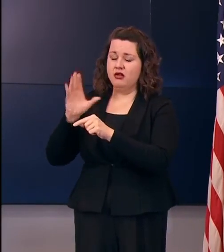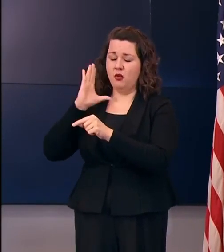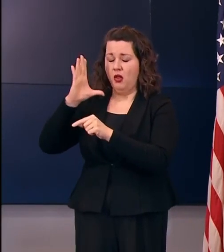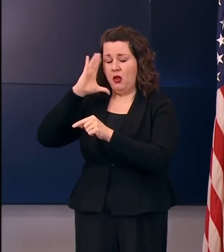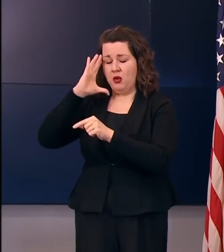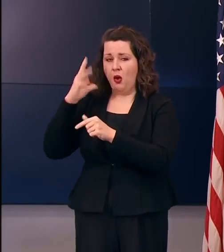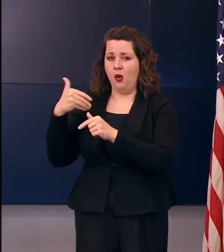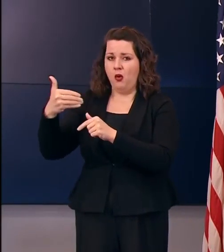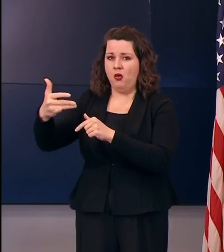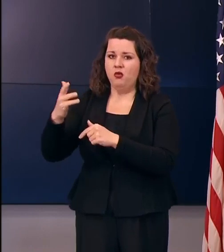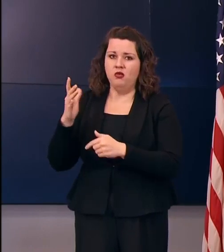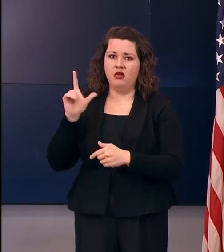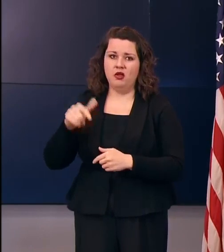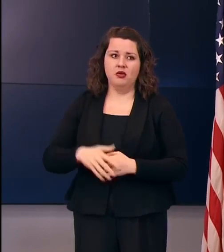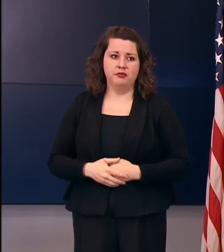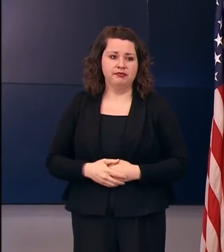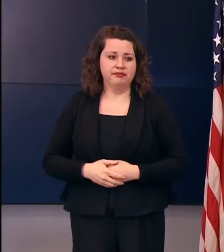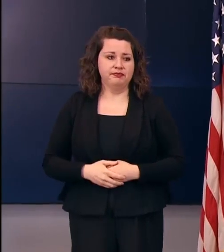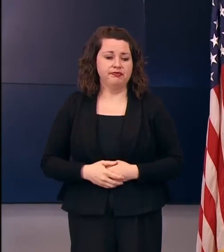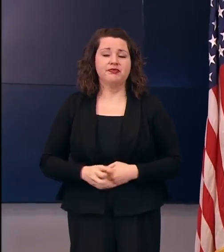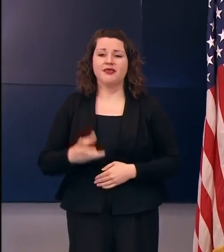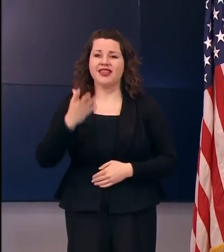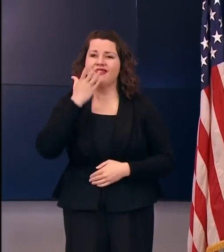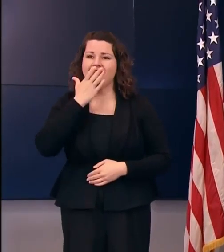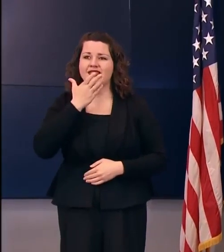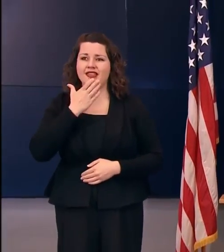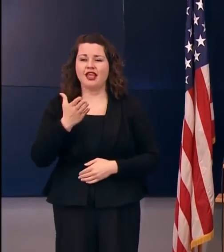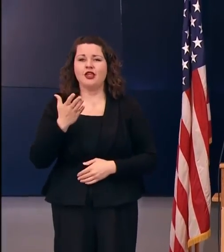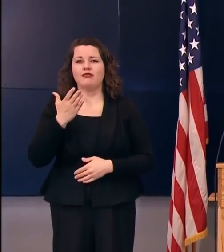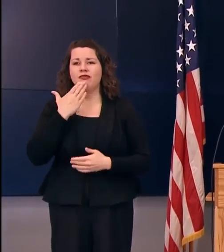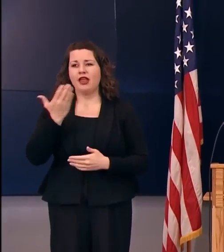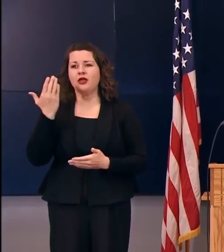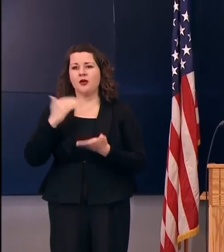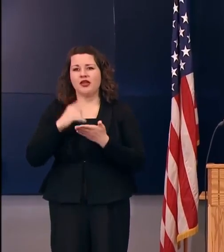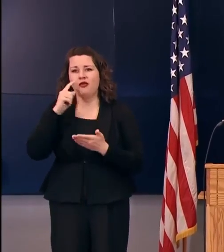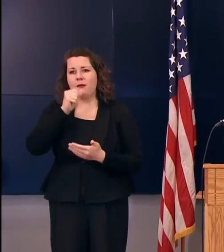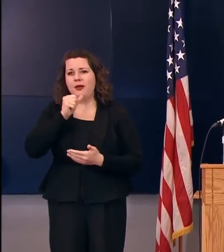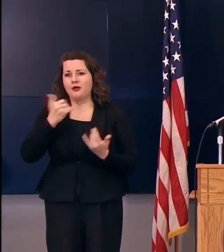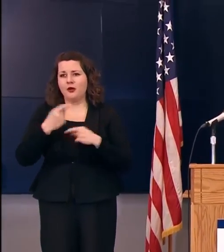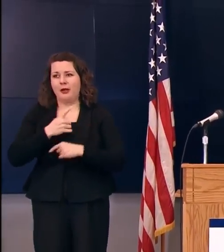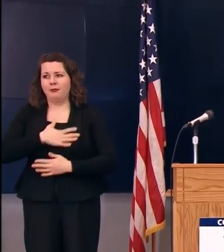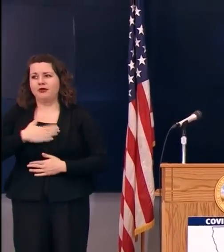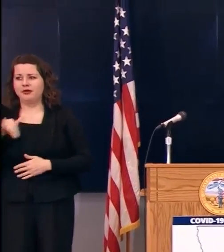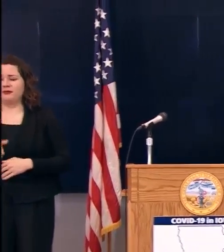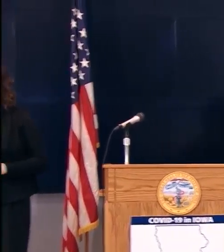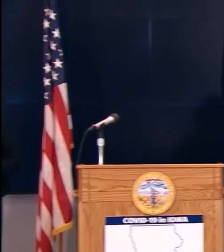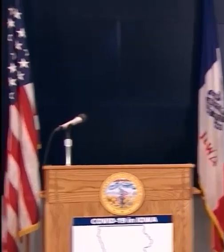numbers going forward. Thank you. Thank you. Thanks again for your patience today. I appreciate it.